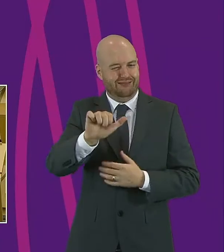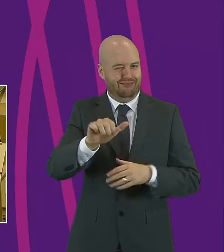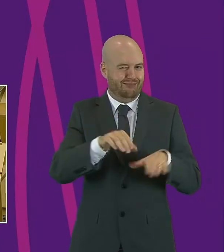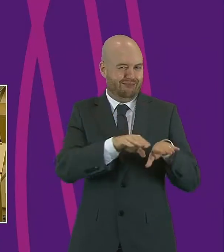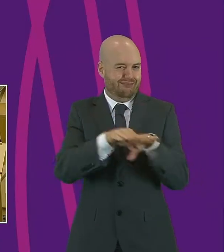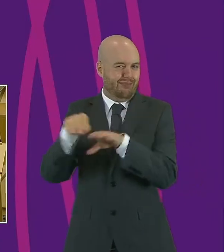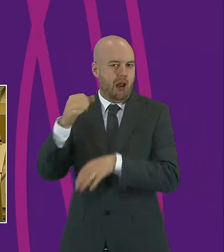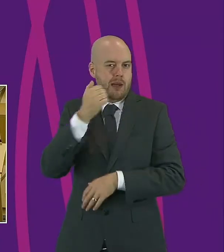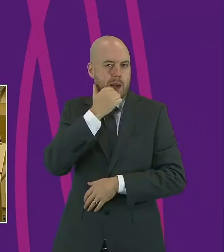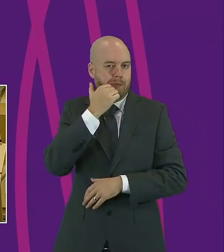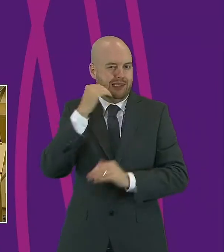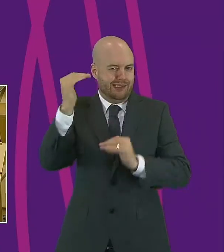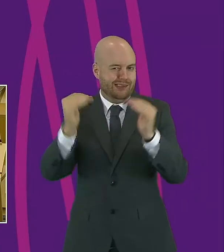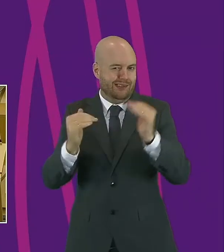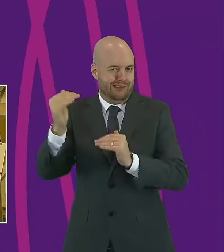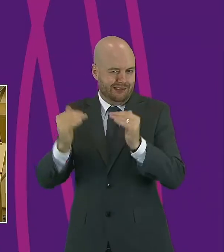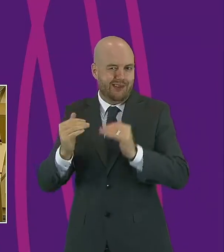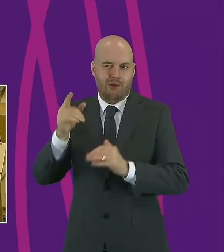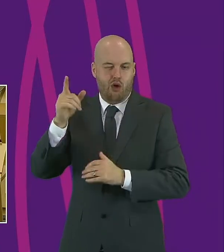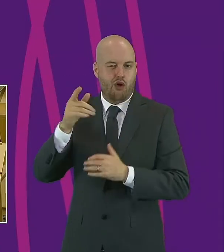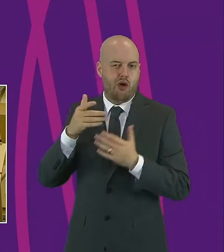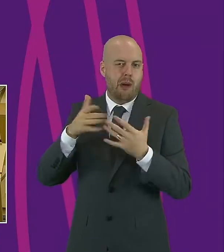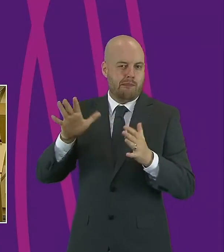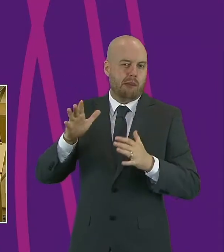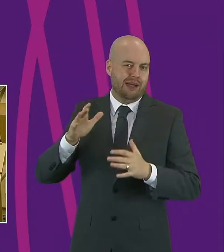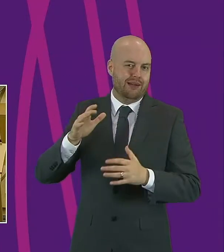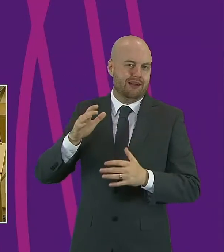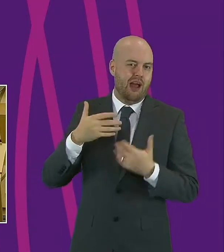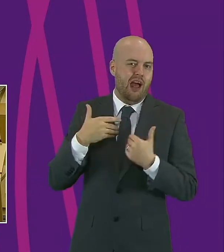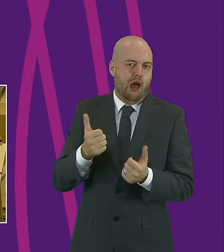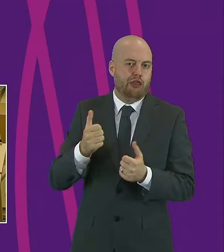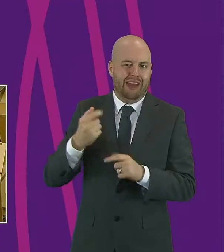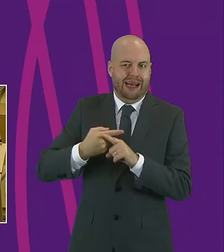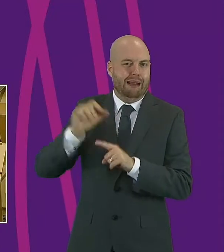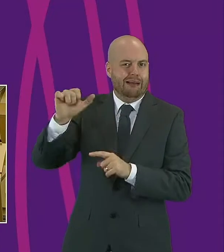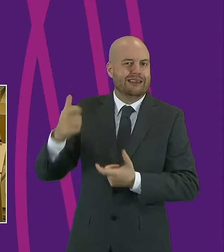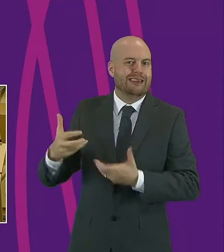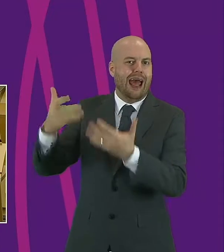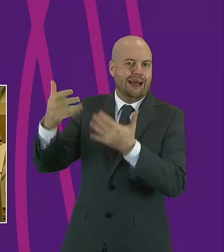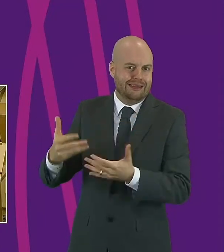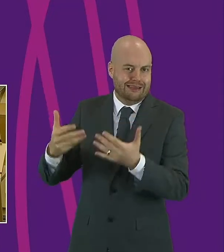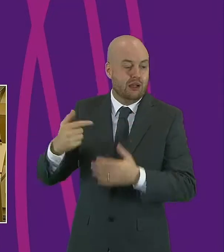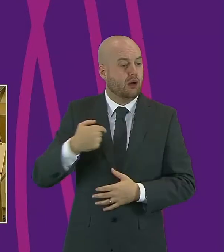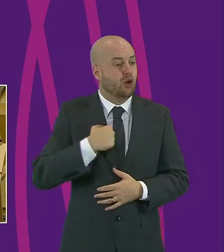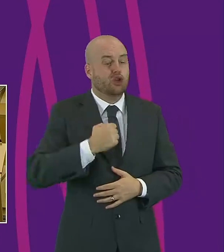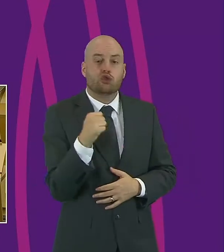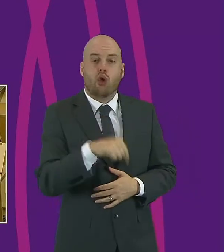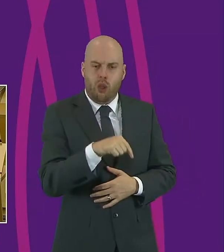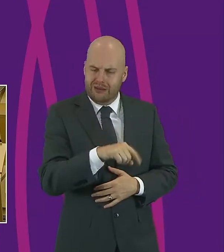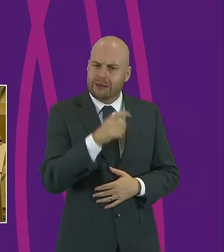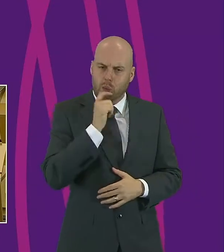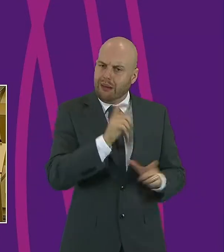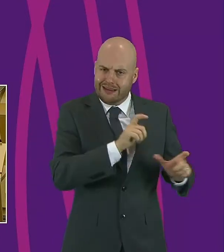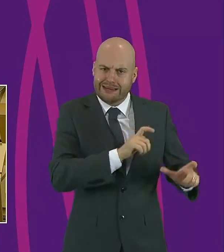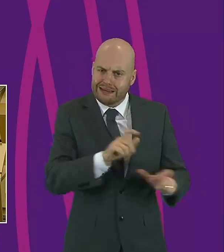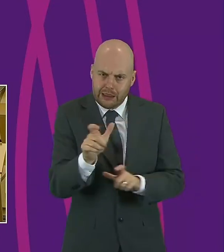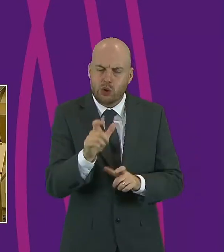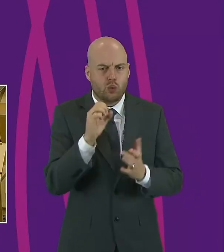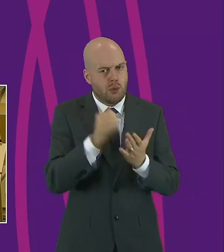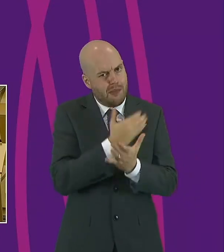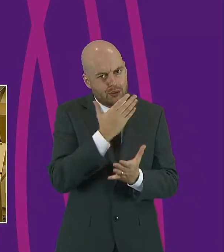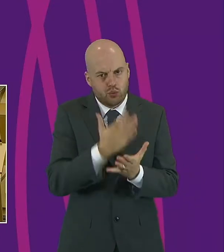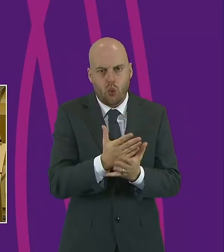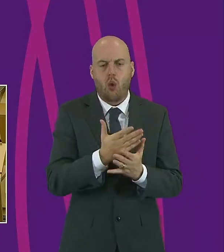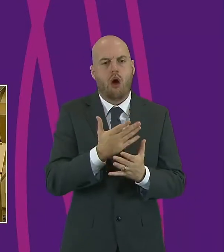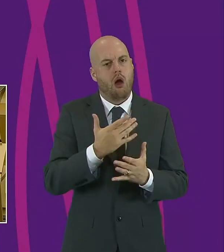by Public Health Scotland and Public Health England. So these figures are there. We will continue to make sure that we